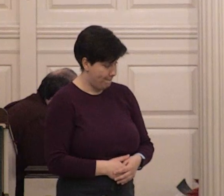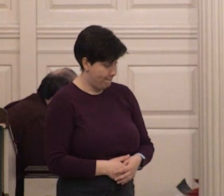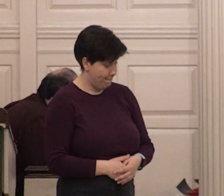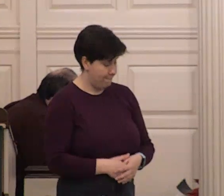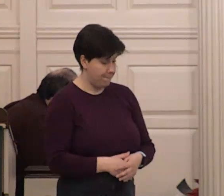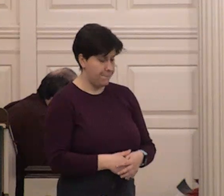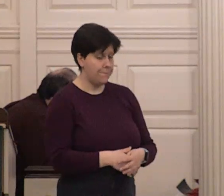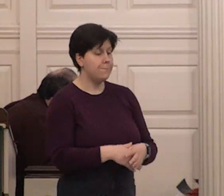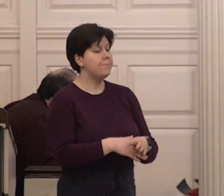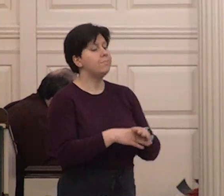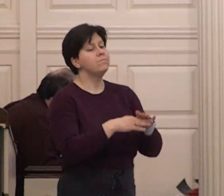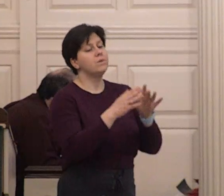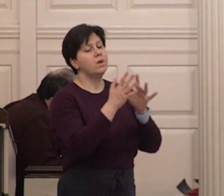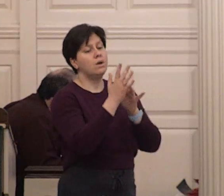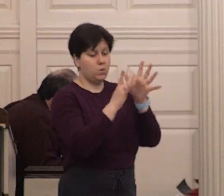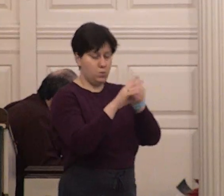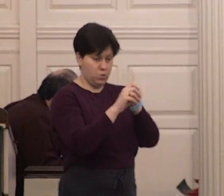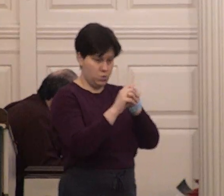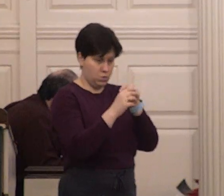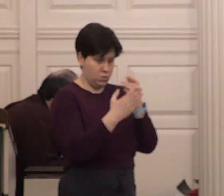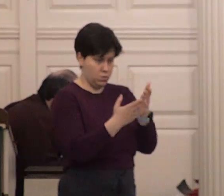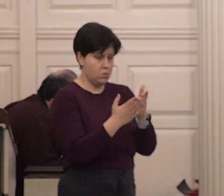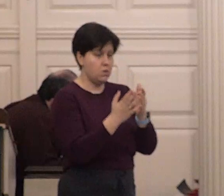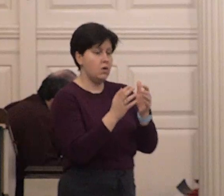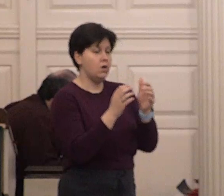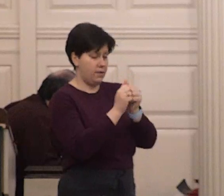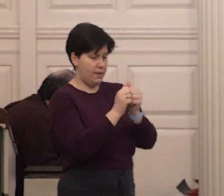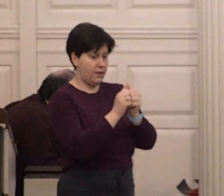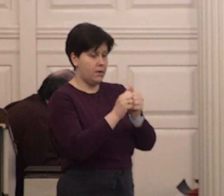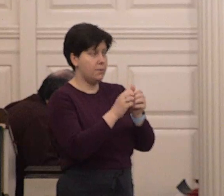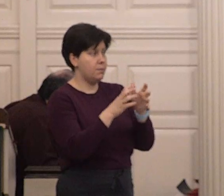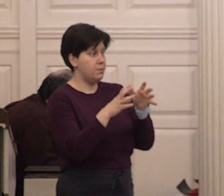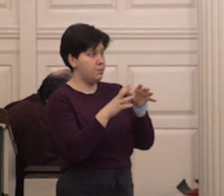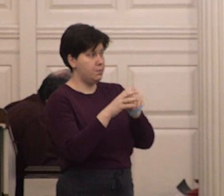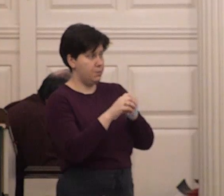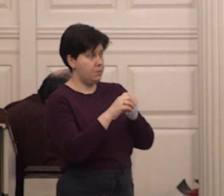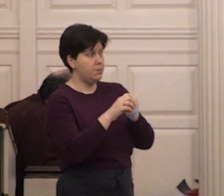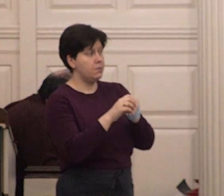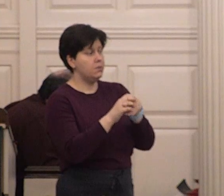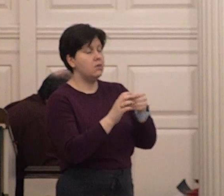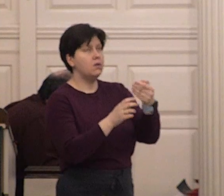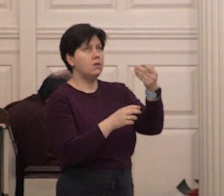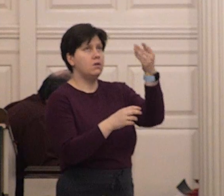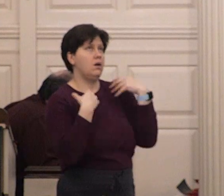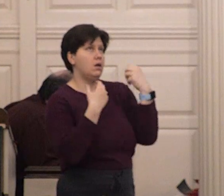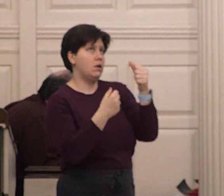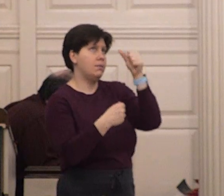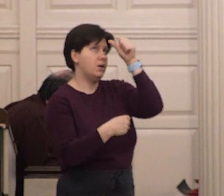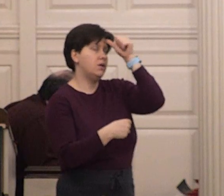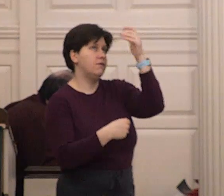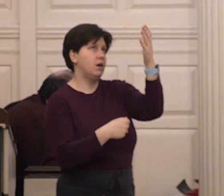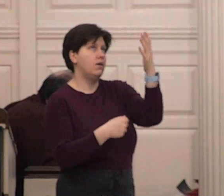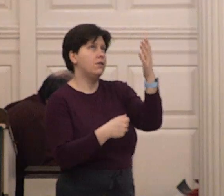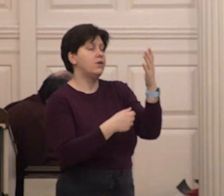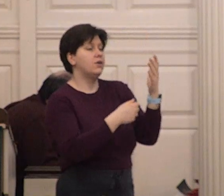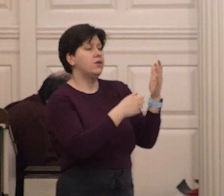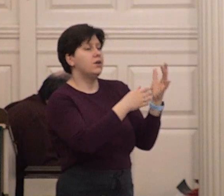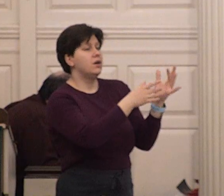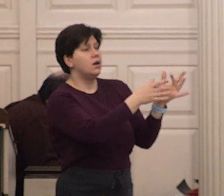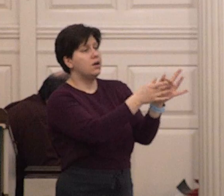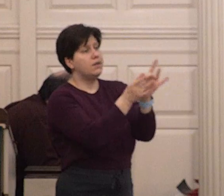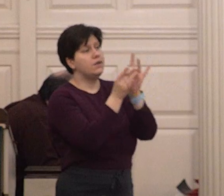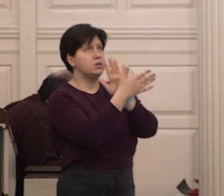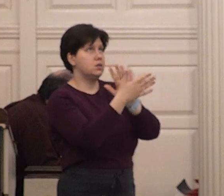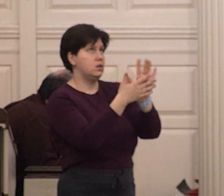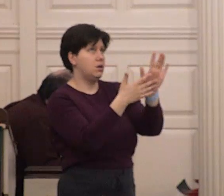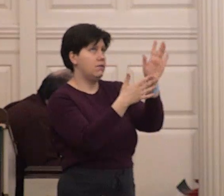Through him and with him and in him, O God, Almighty Father, in the unity